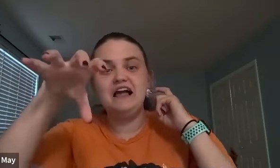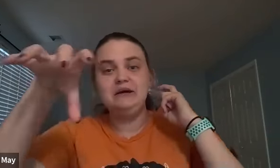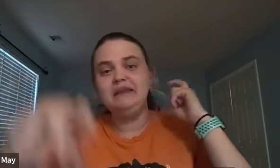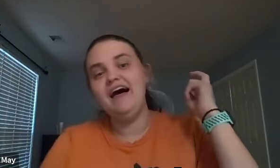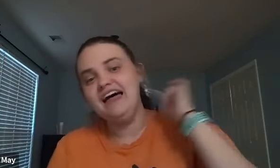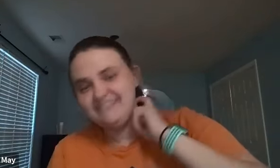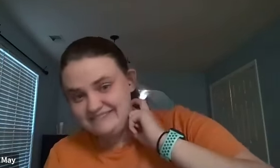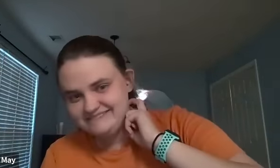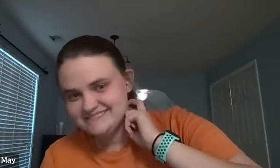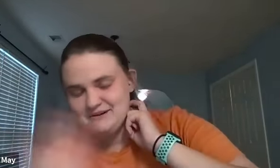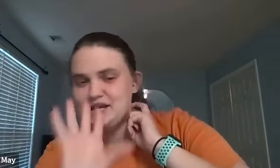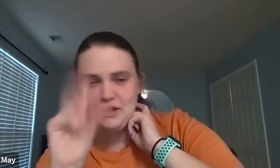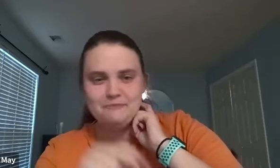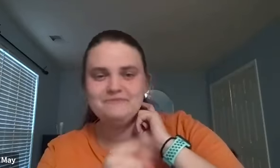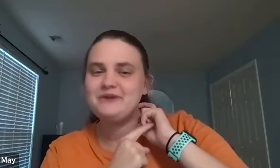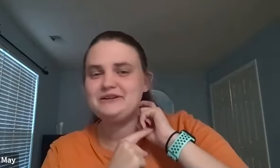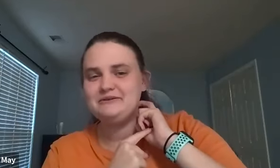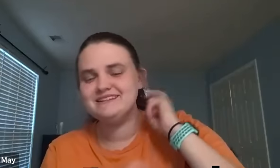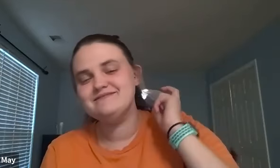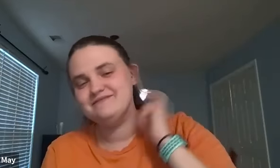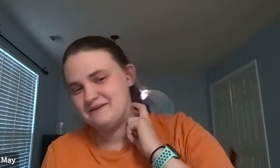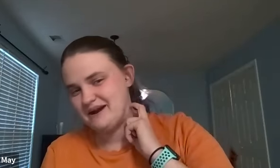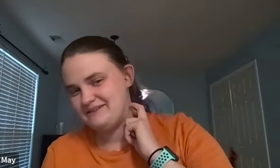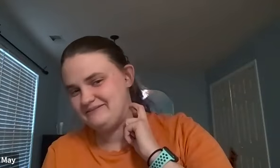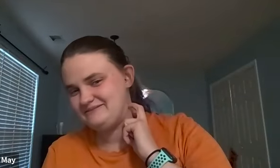your blood. So I was like, no, we're going to do this. Vampire.